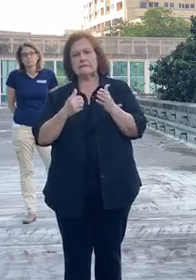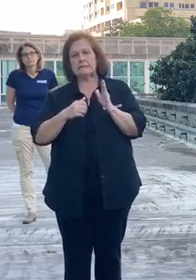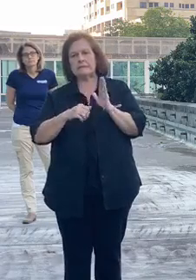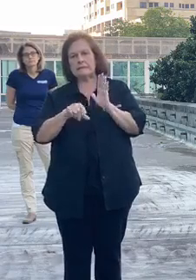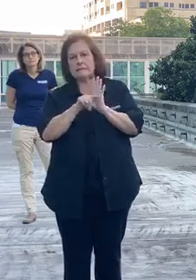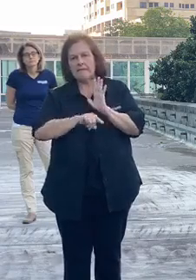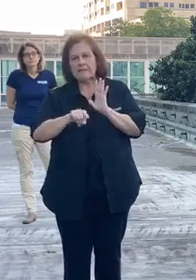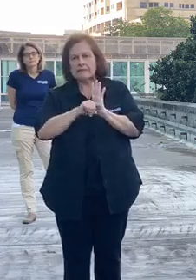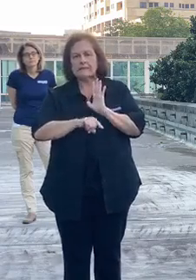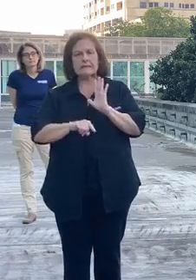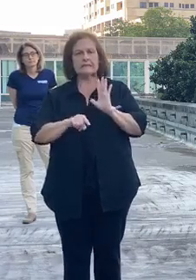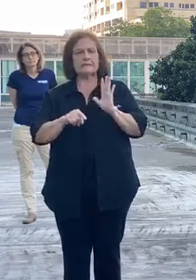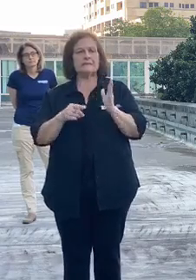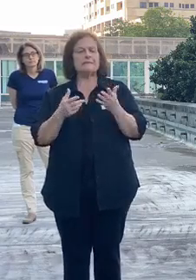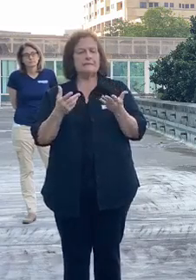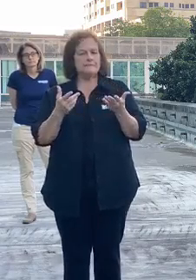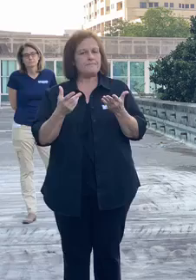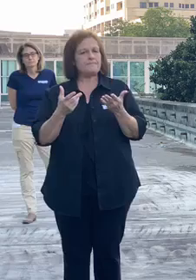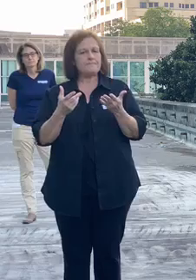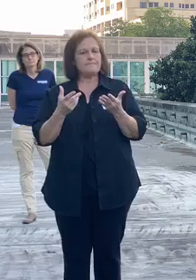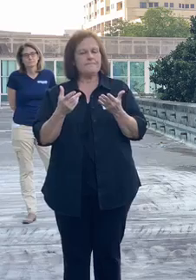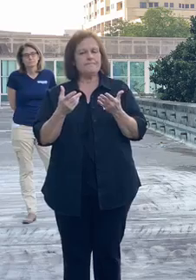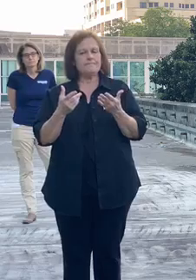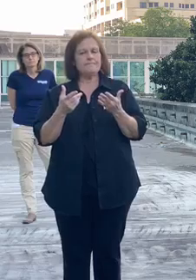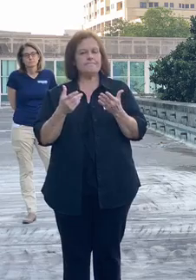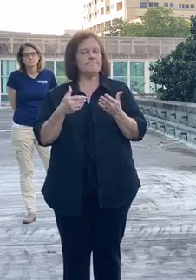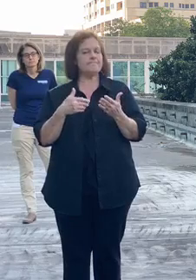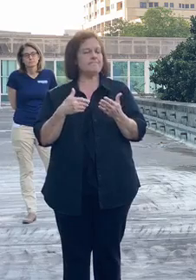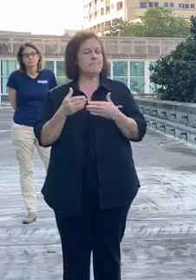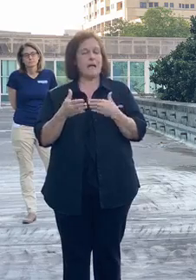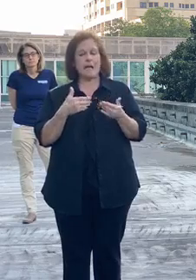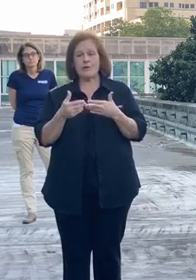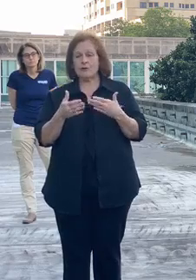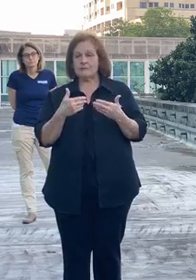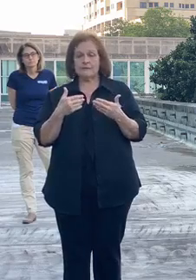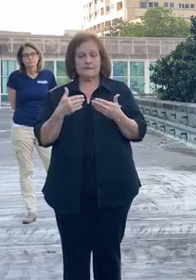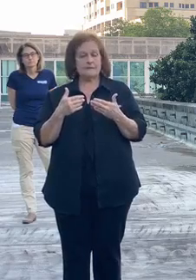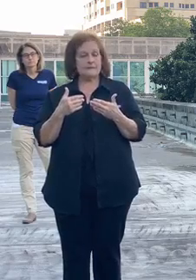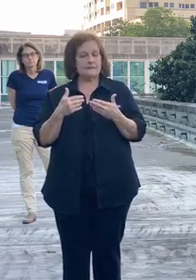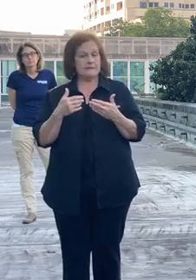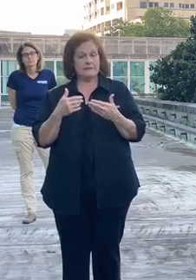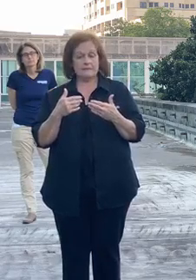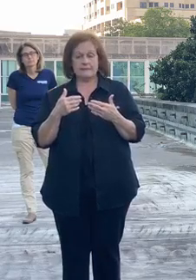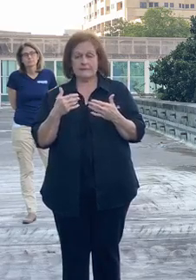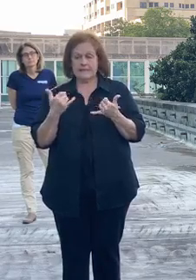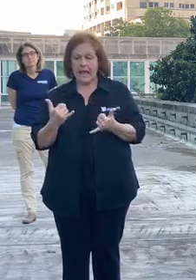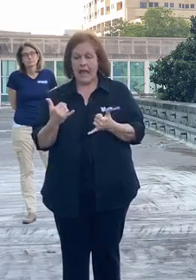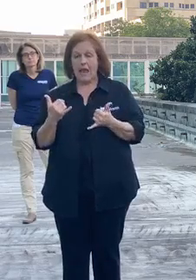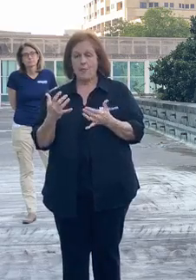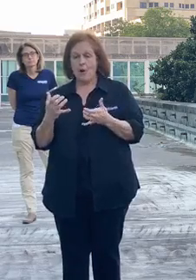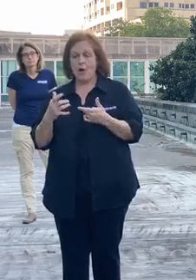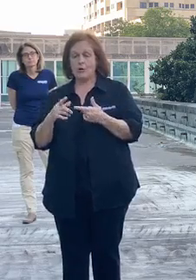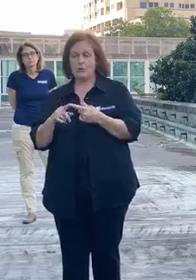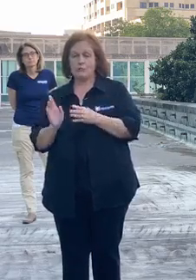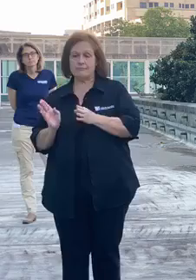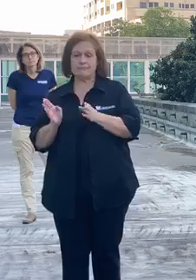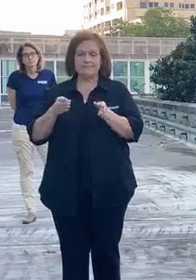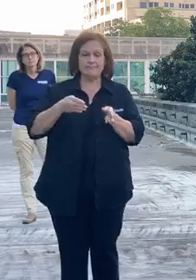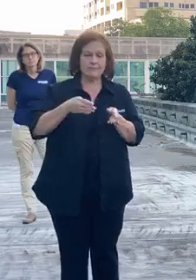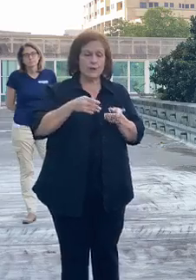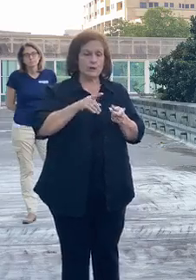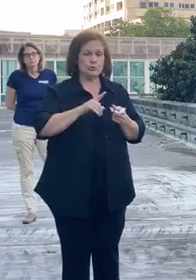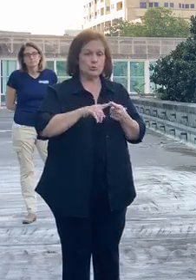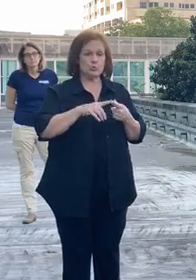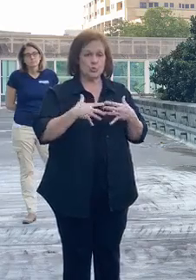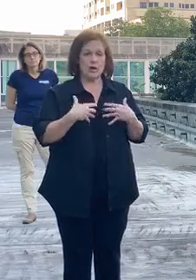forward, and even as we pivot to recovery. I just want to thank the leadership of